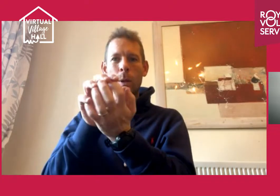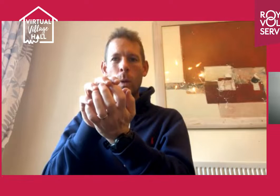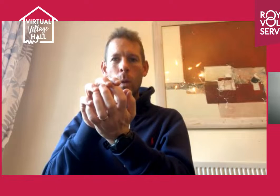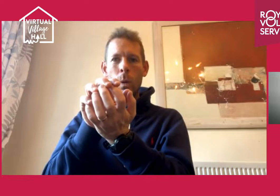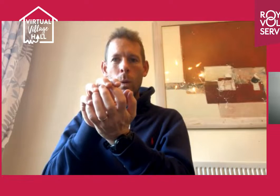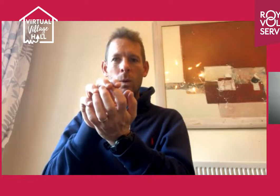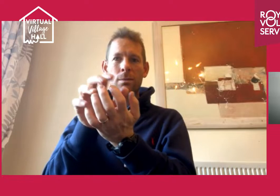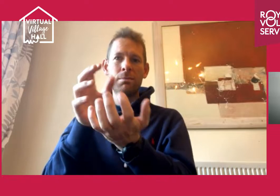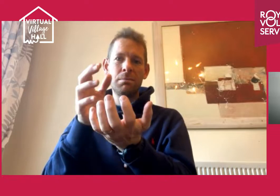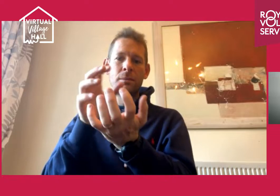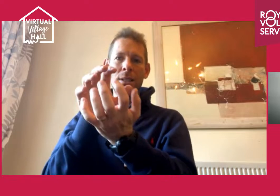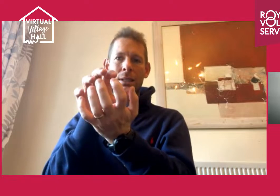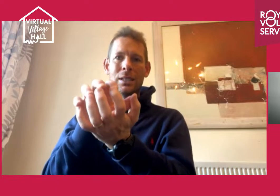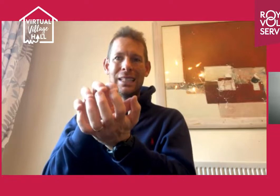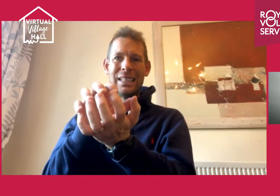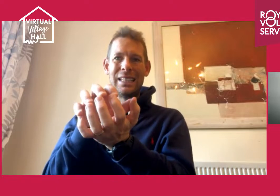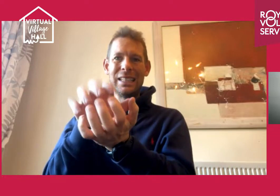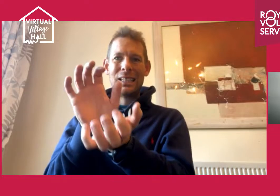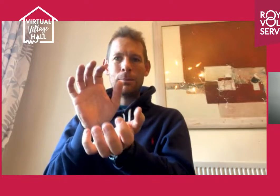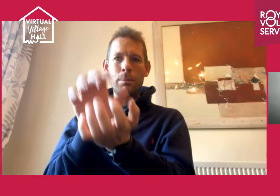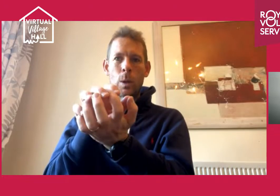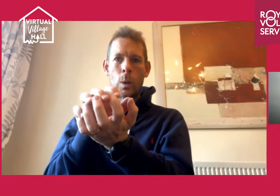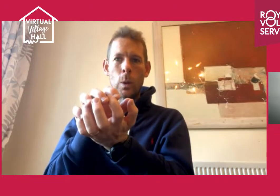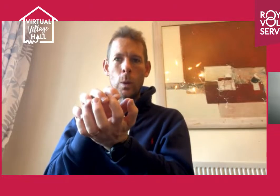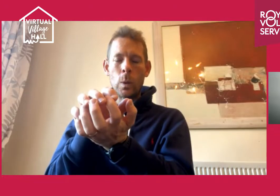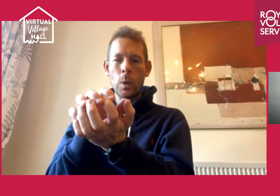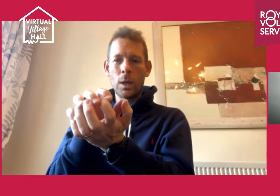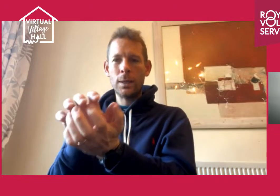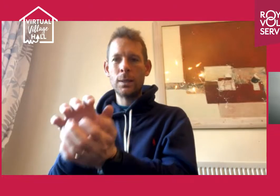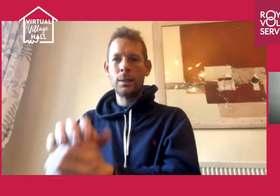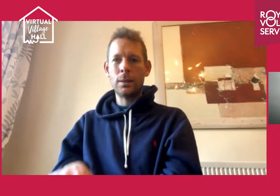Or you might see it sound like this. Hippo.